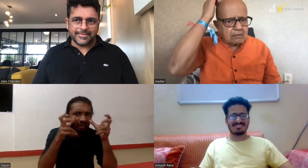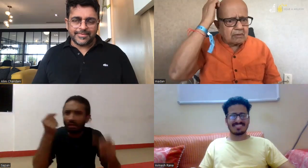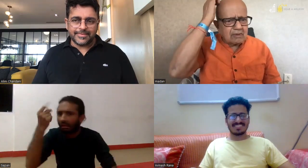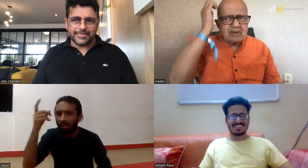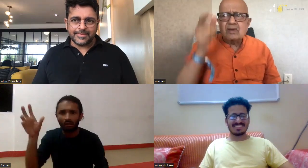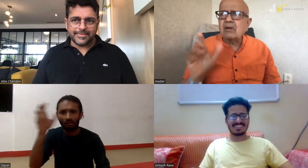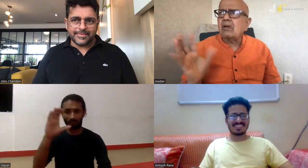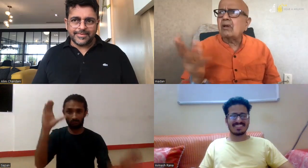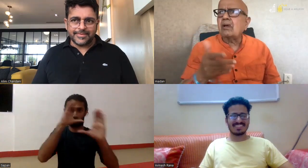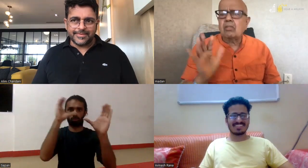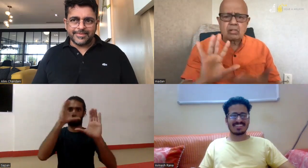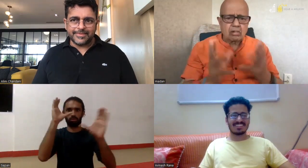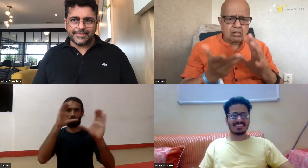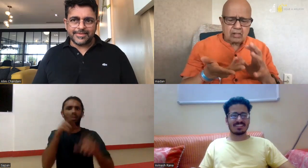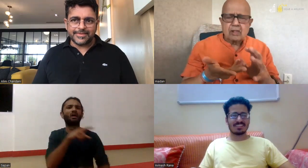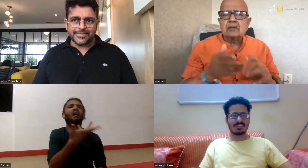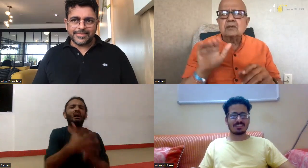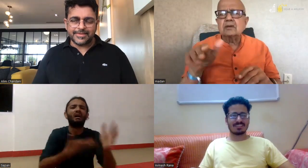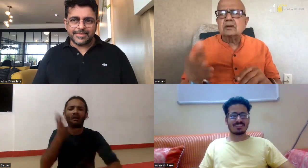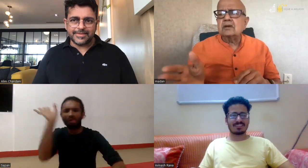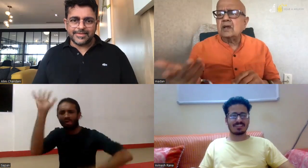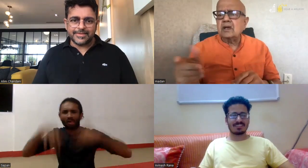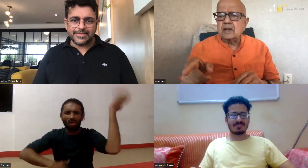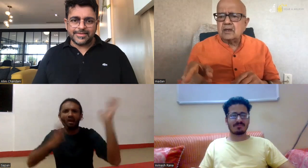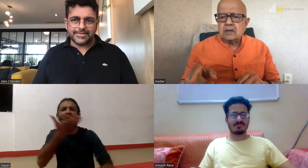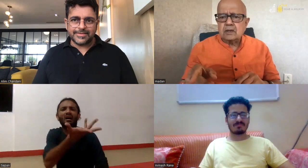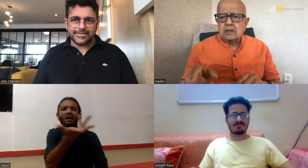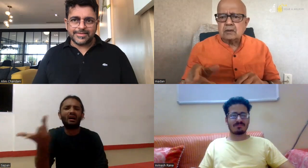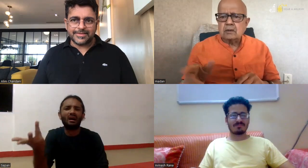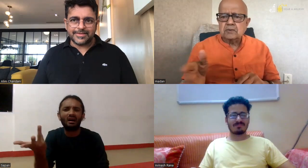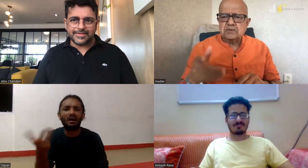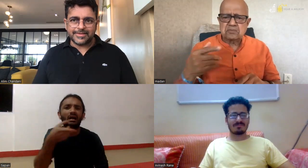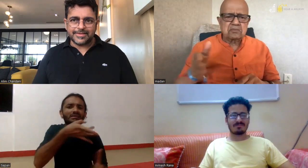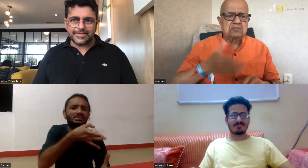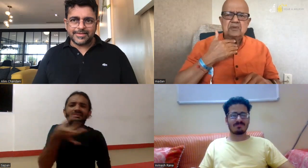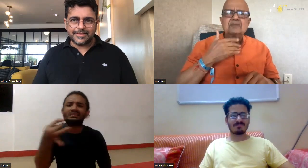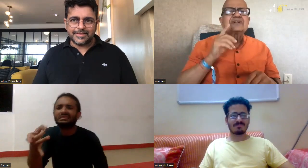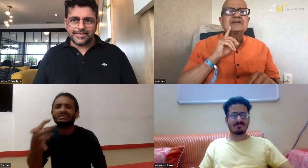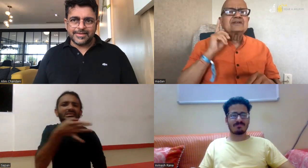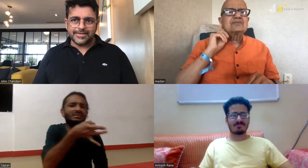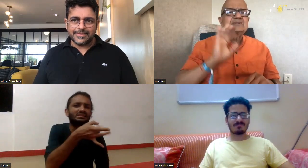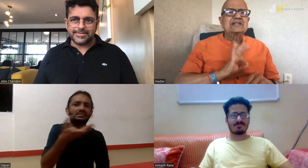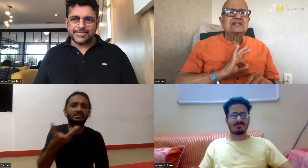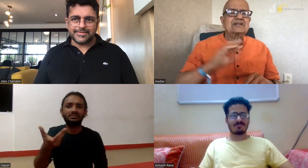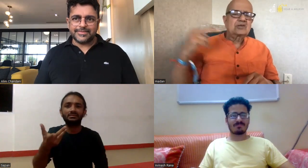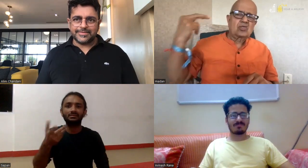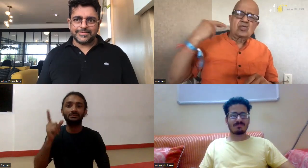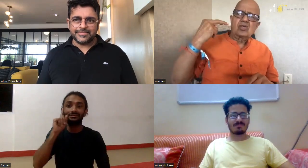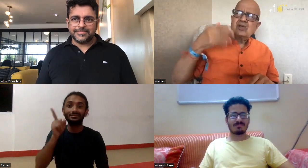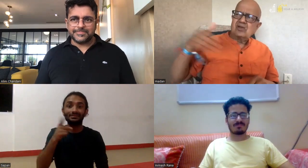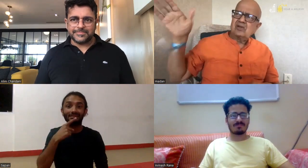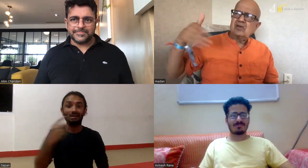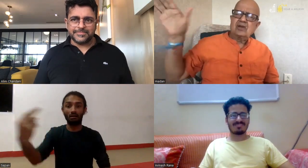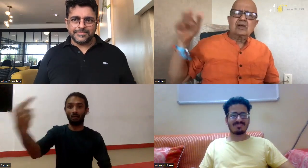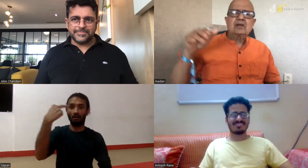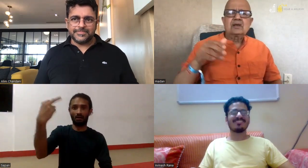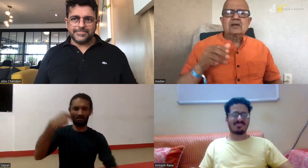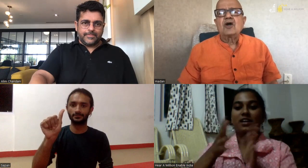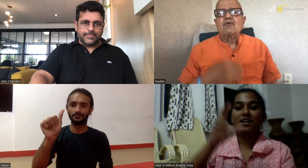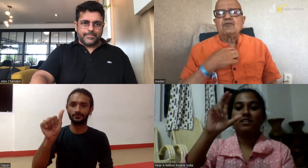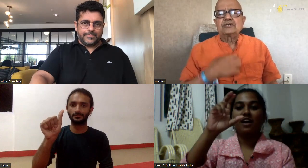You stand up. You show. You show you have the ability to do